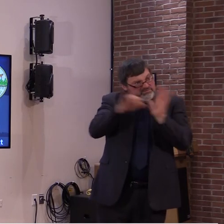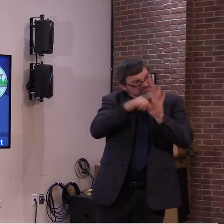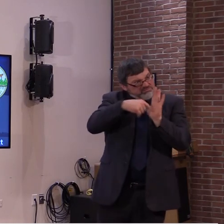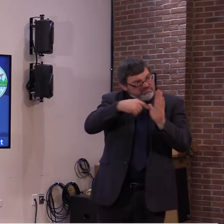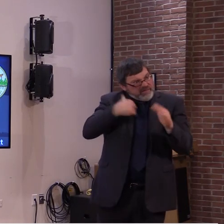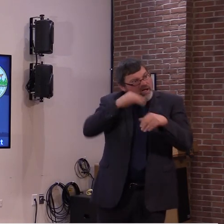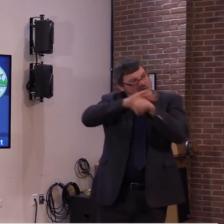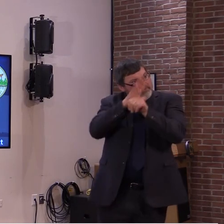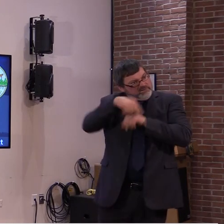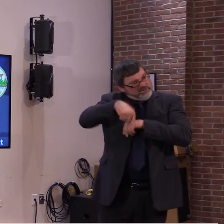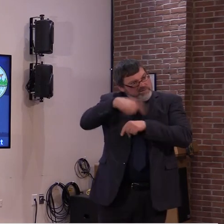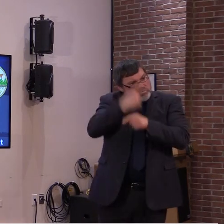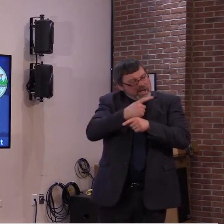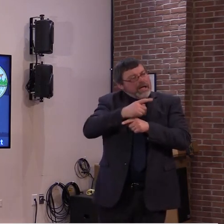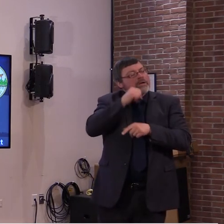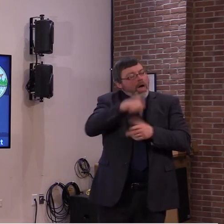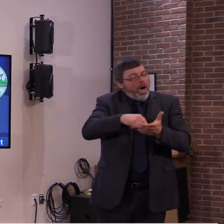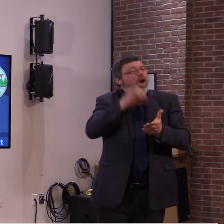I think this is for the governor.